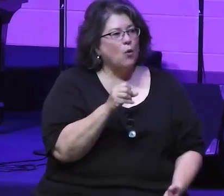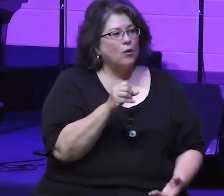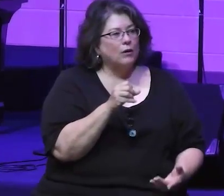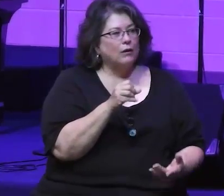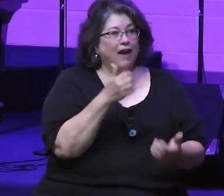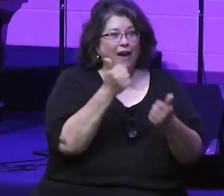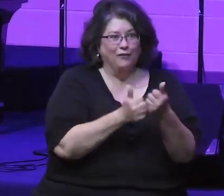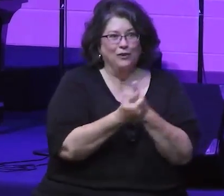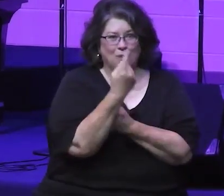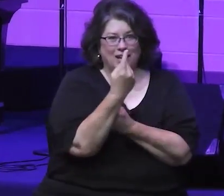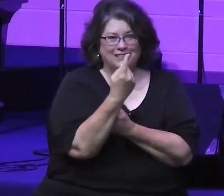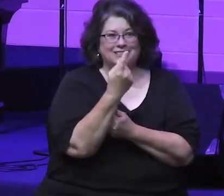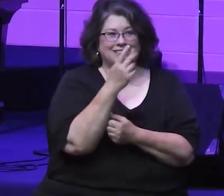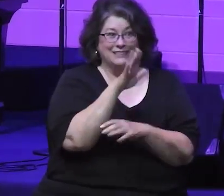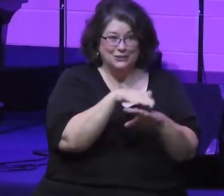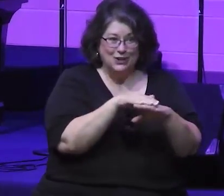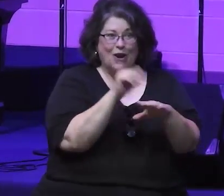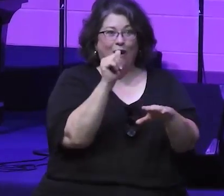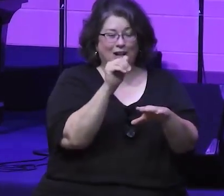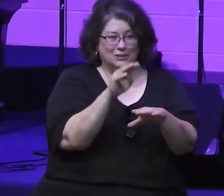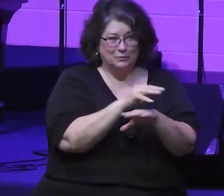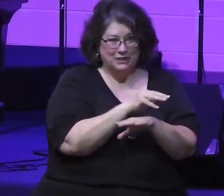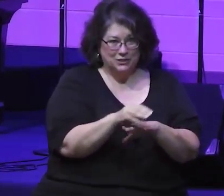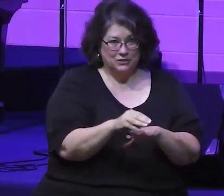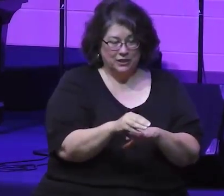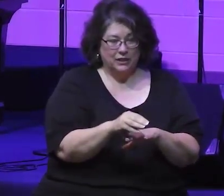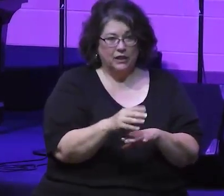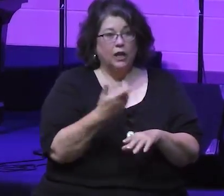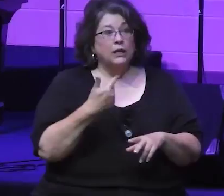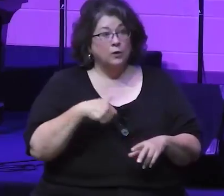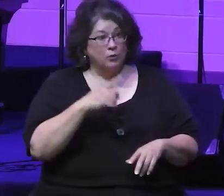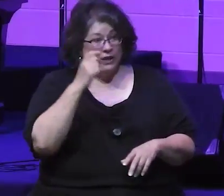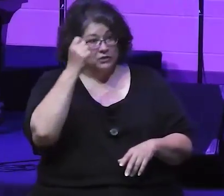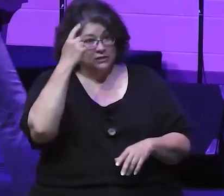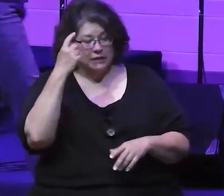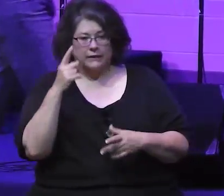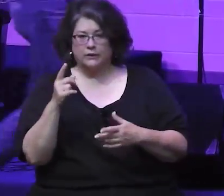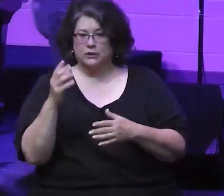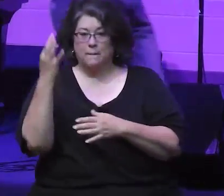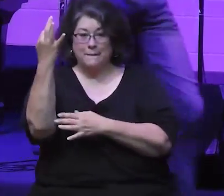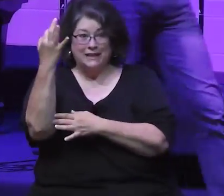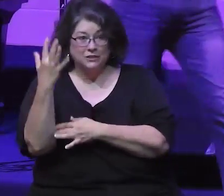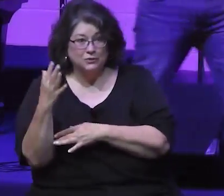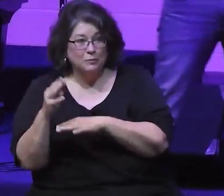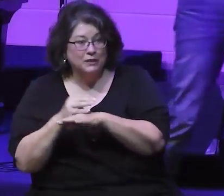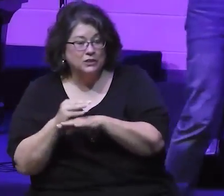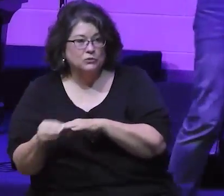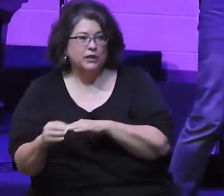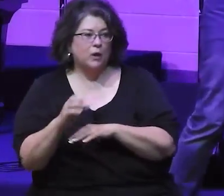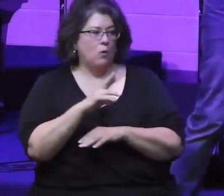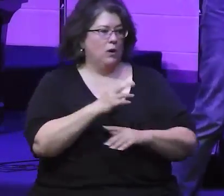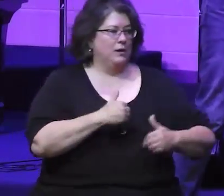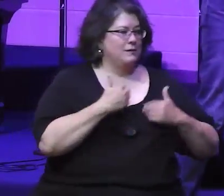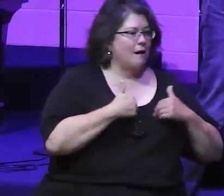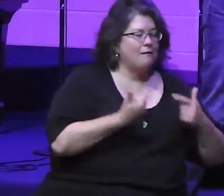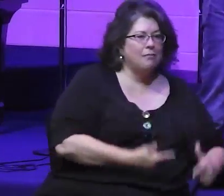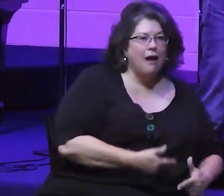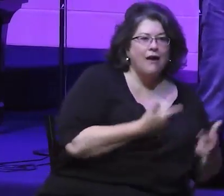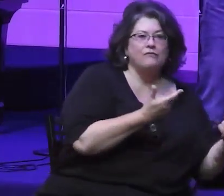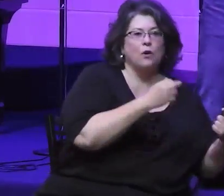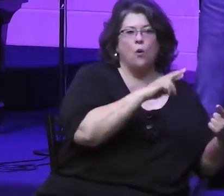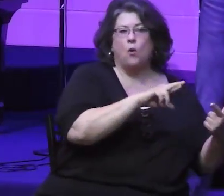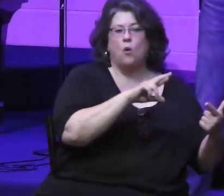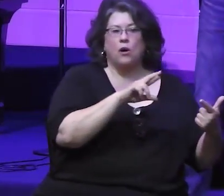And by that we have a preset definition that it's pastoral ministry, or that it's young life, or that it's some other thing that has a